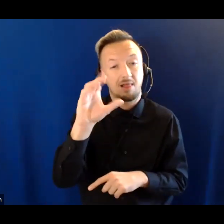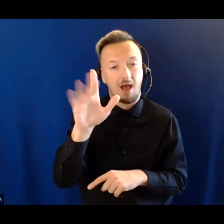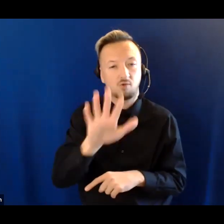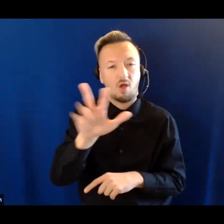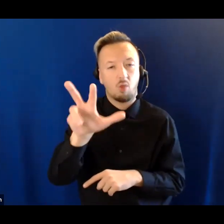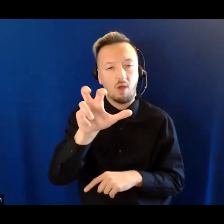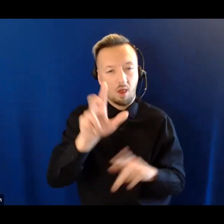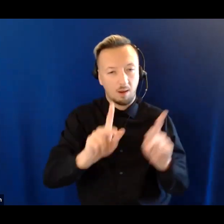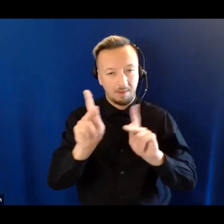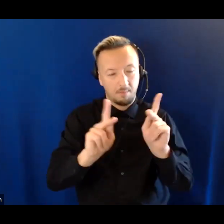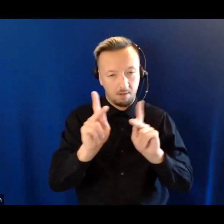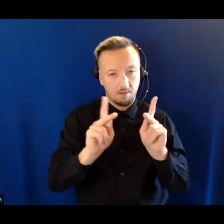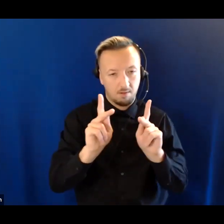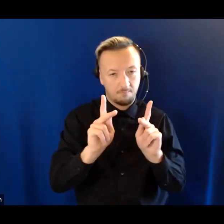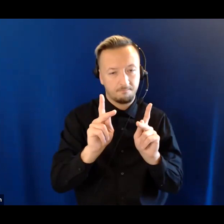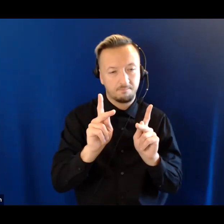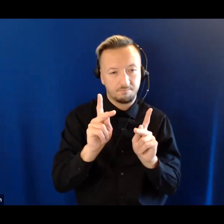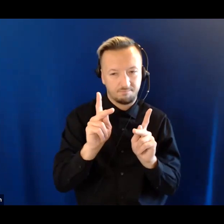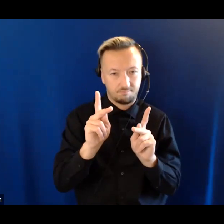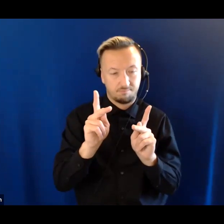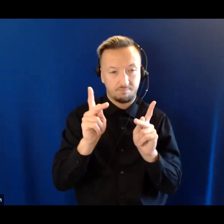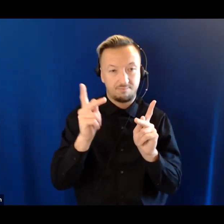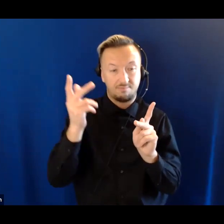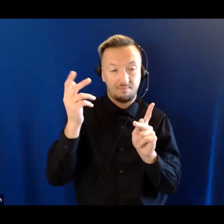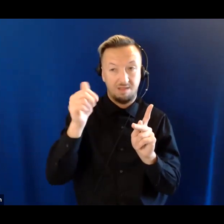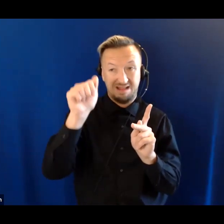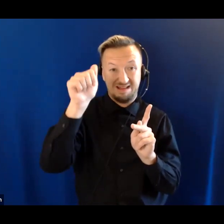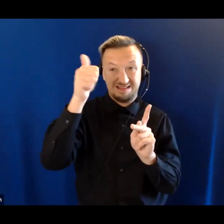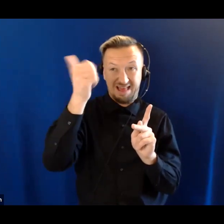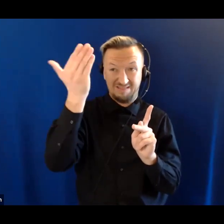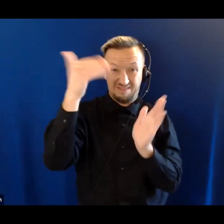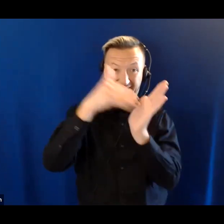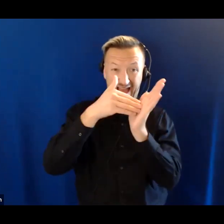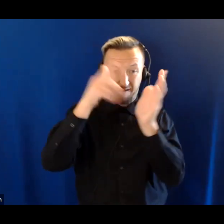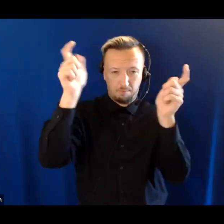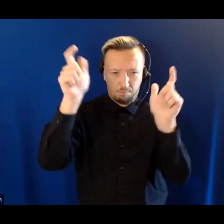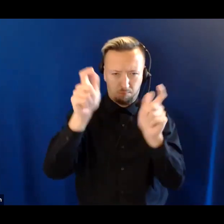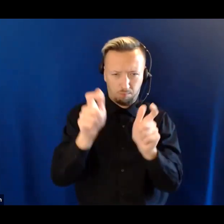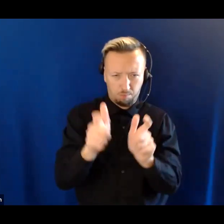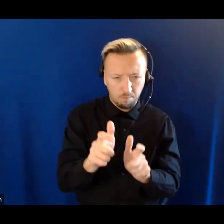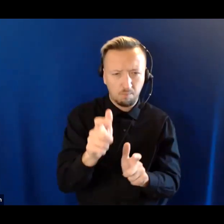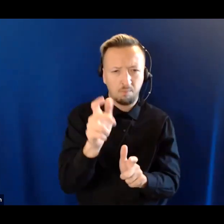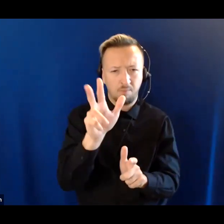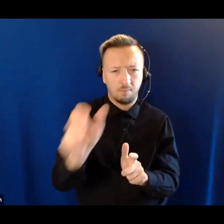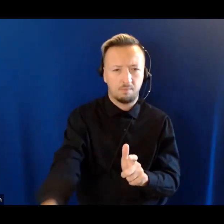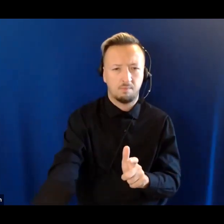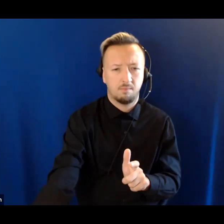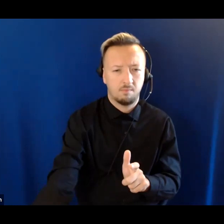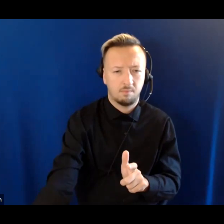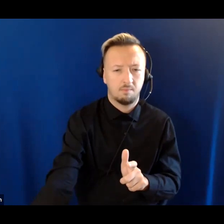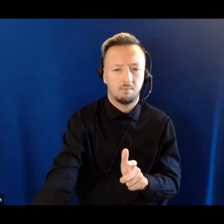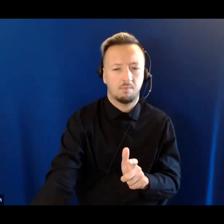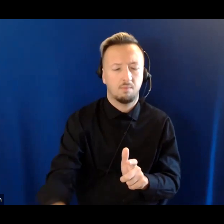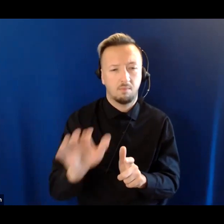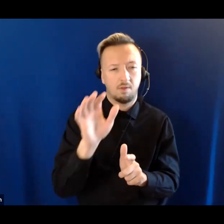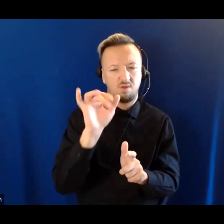people, which was dwindled down from 10 to 15,000. So that was the one of the experiences that